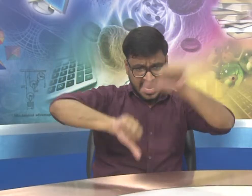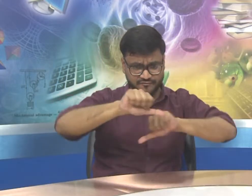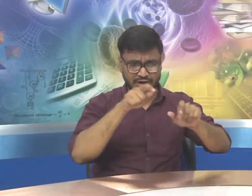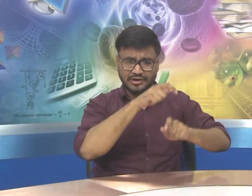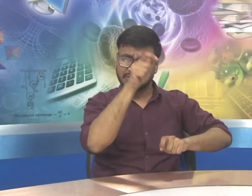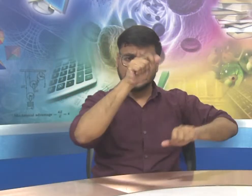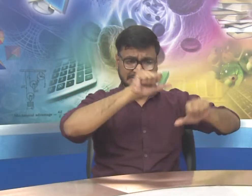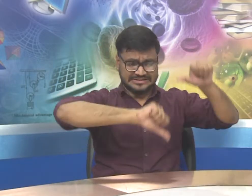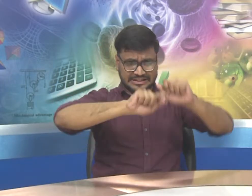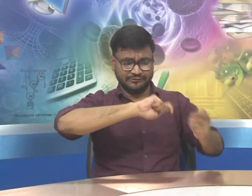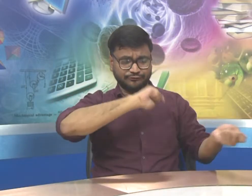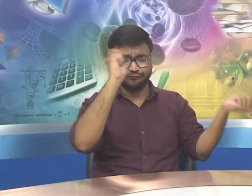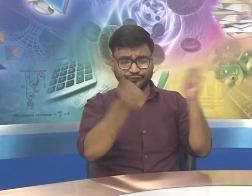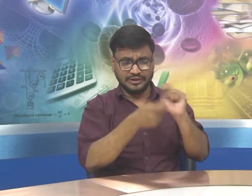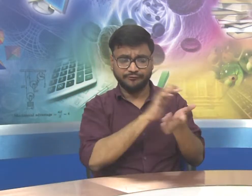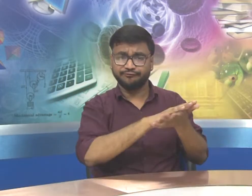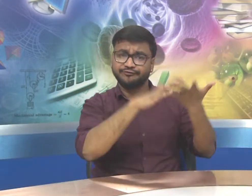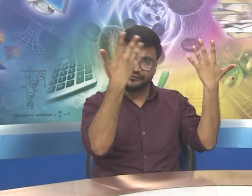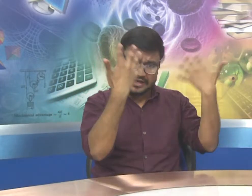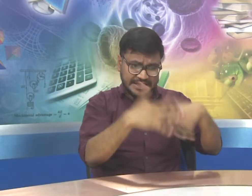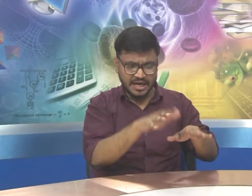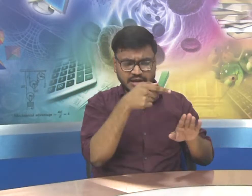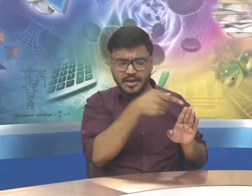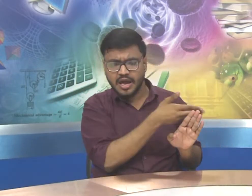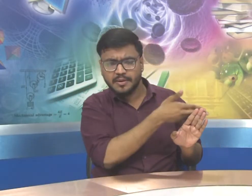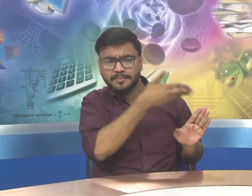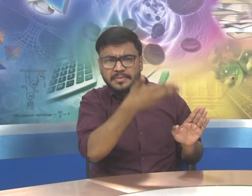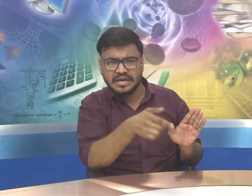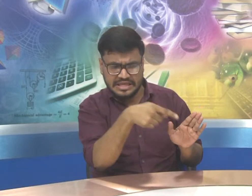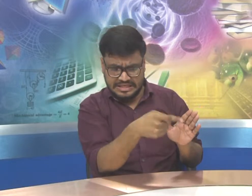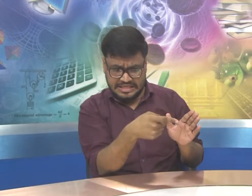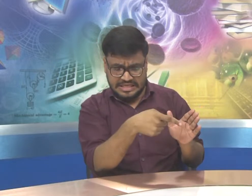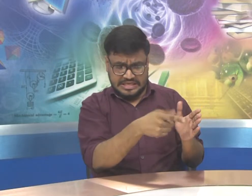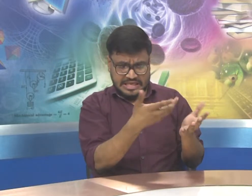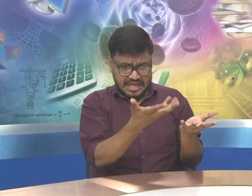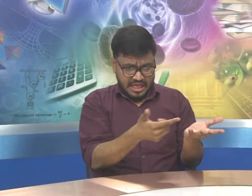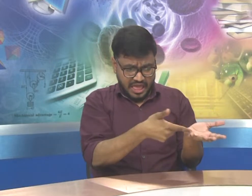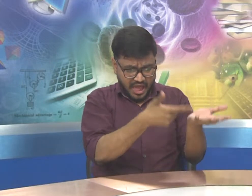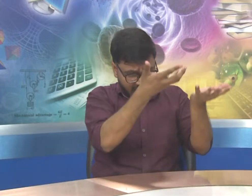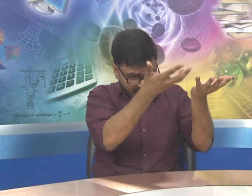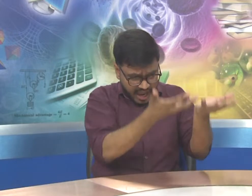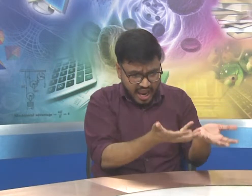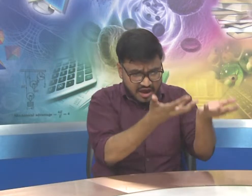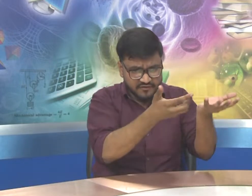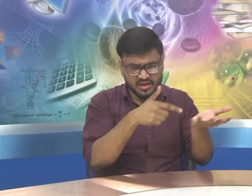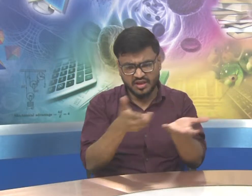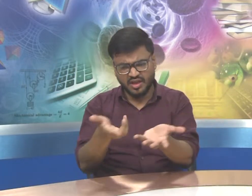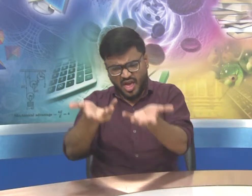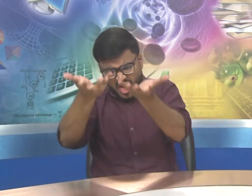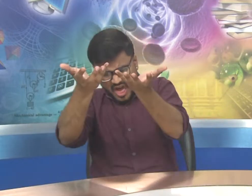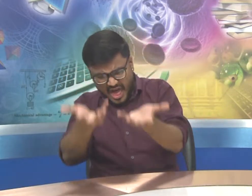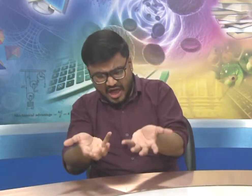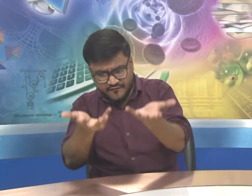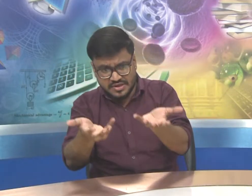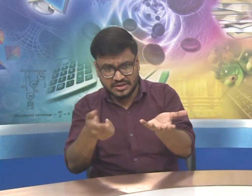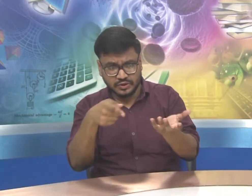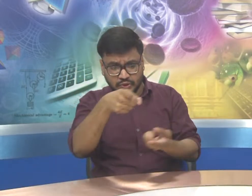they started using these balances to measure how mass changes during